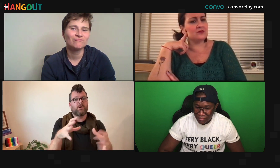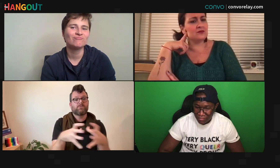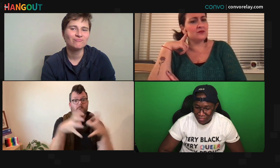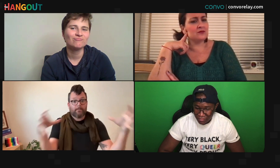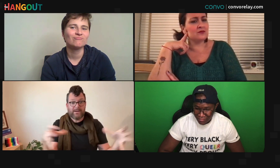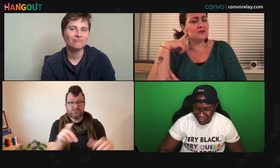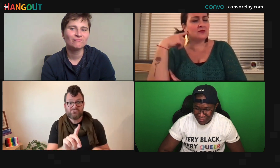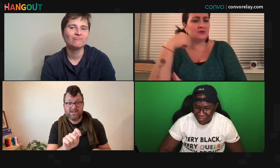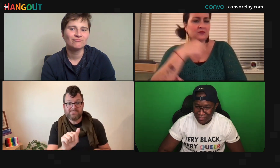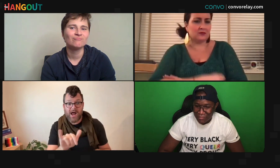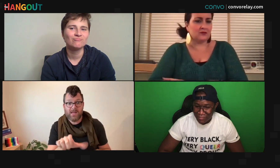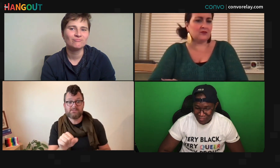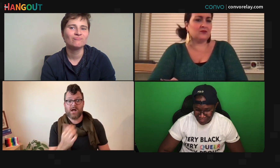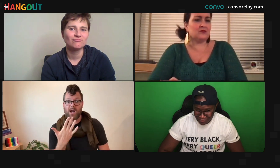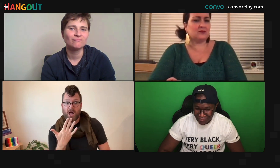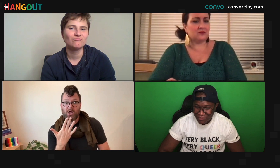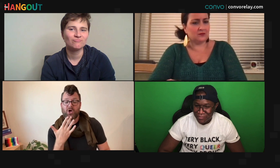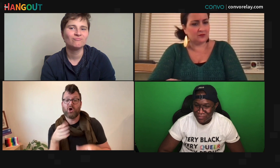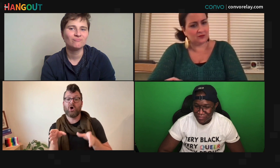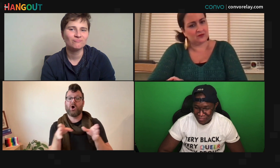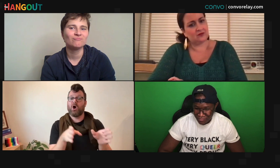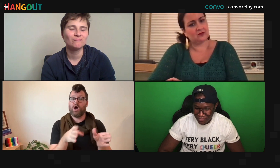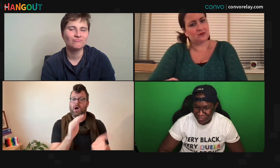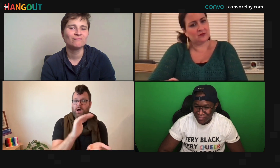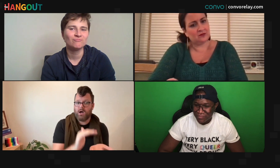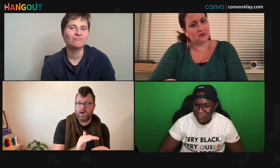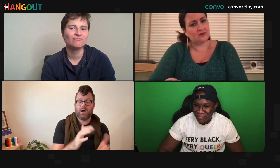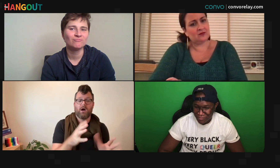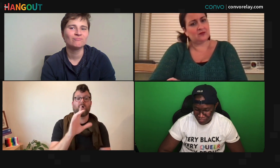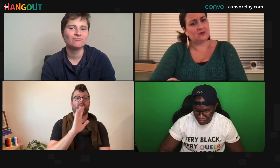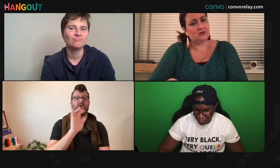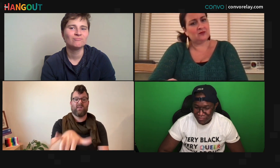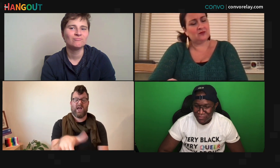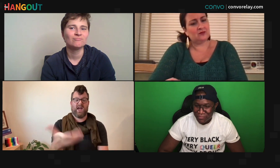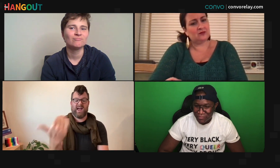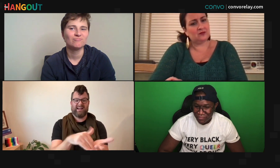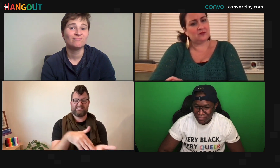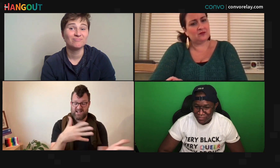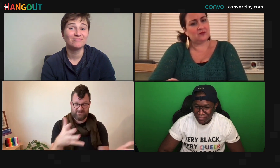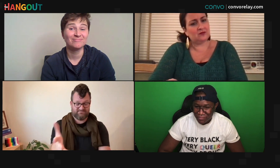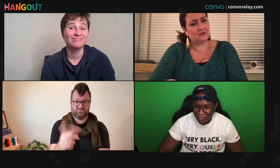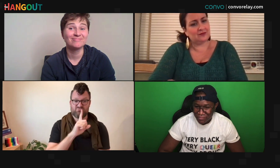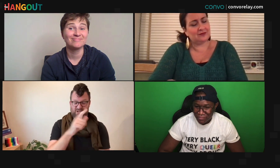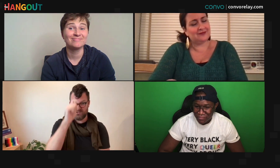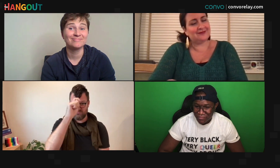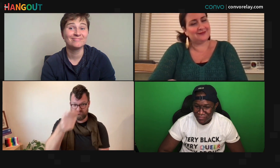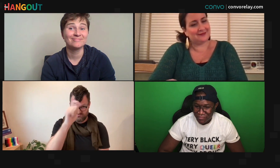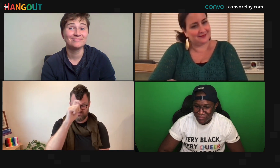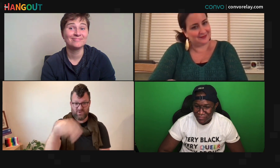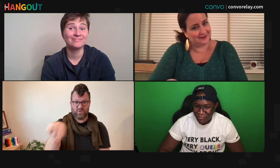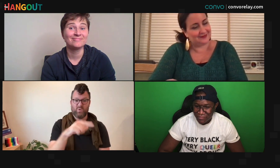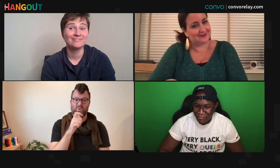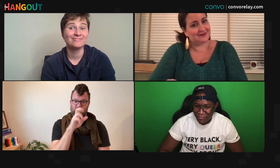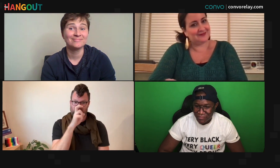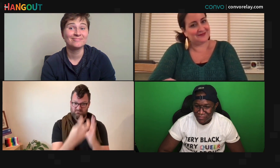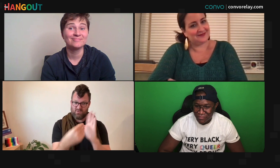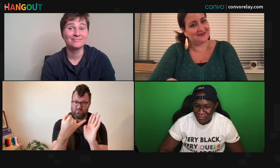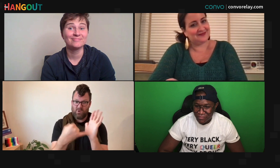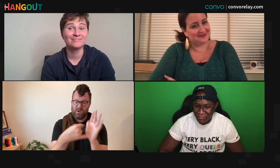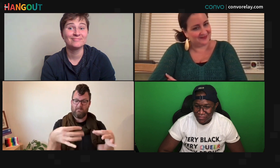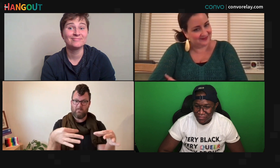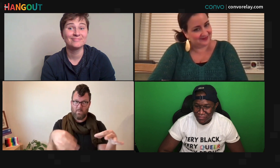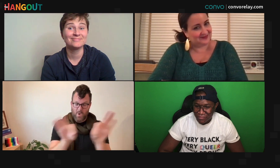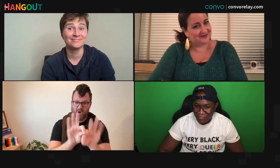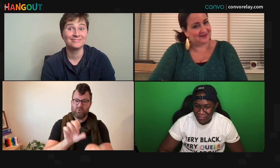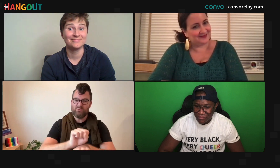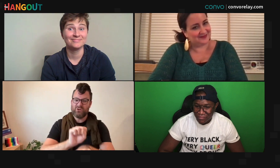behind that. How is a child going to absorb this information? Is there too much details? Is there a lot of color? Are we going to have to minimize that? So again, hats off to